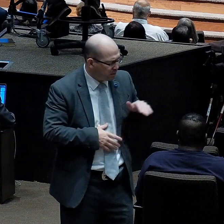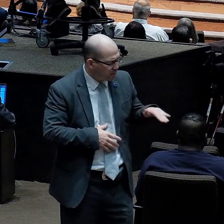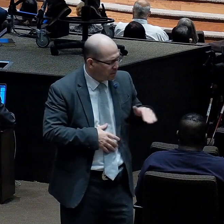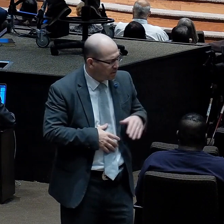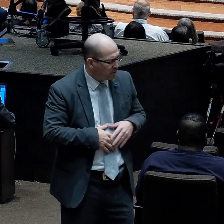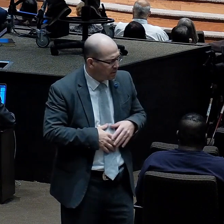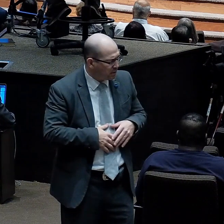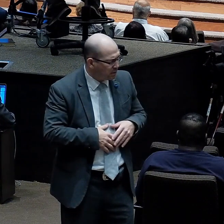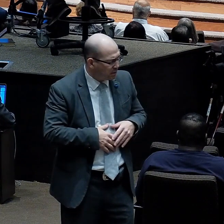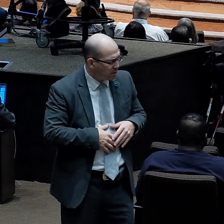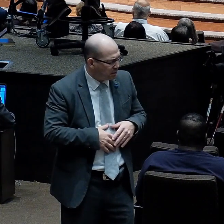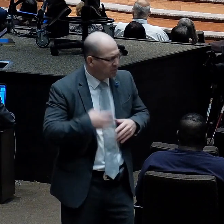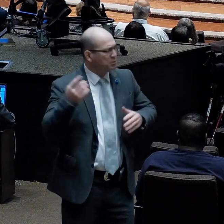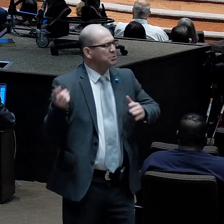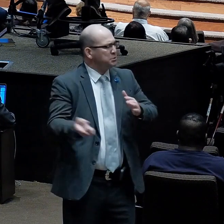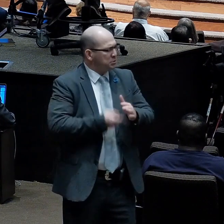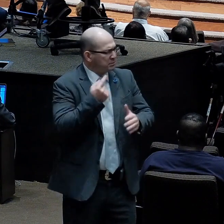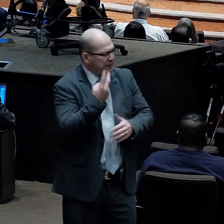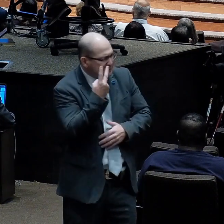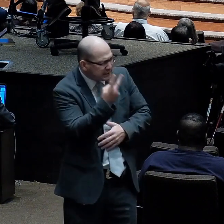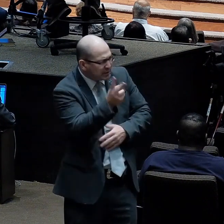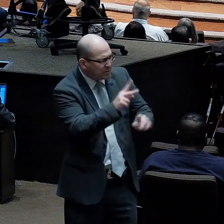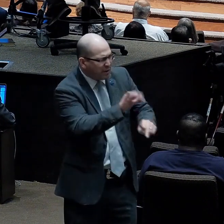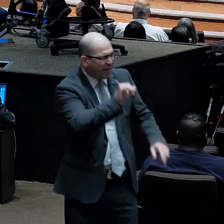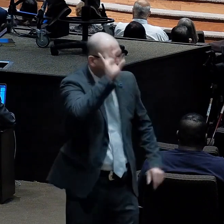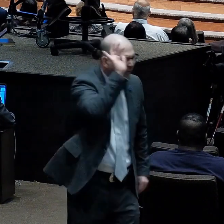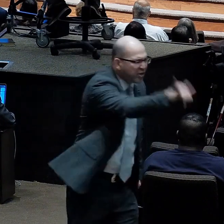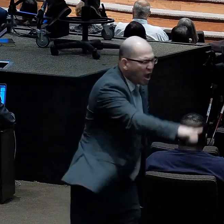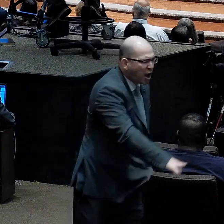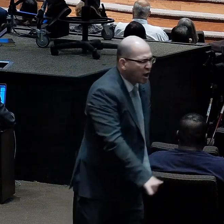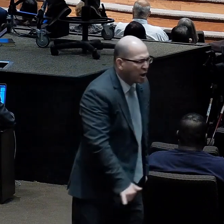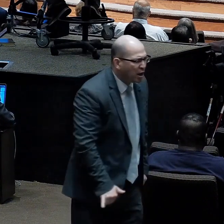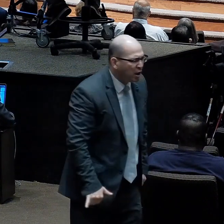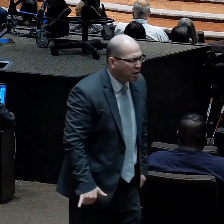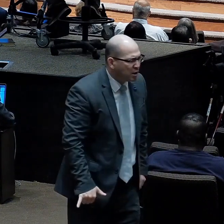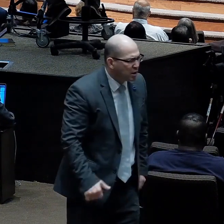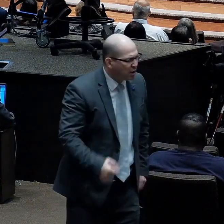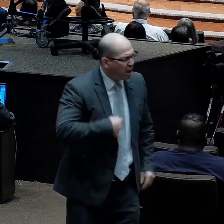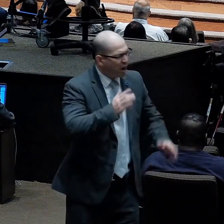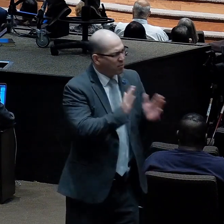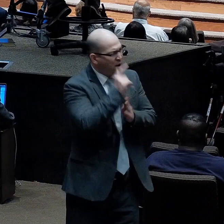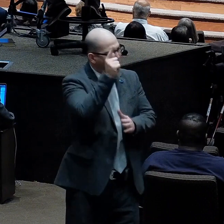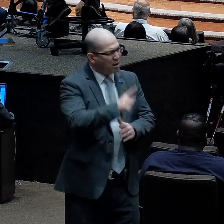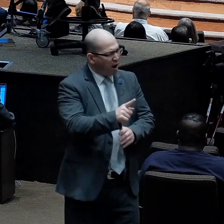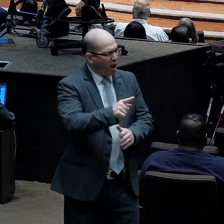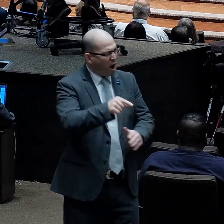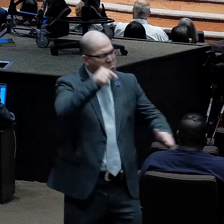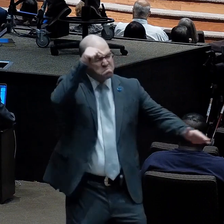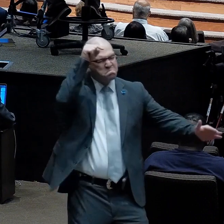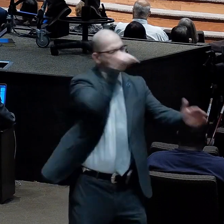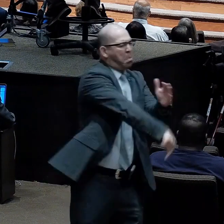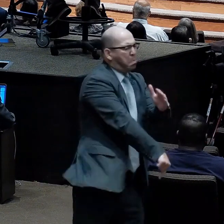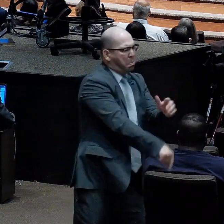sometimes when I see people like that, I just pray that God would just take them straight down to hell.